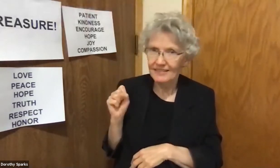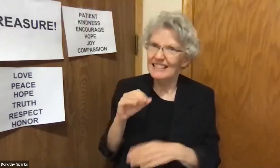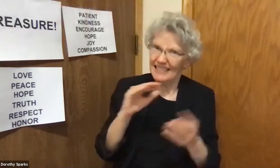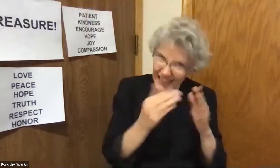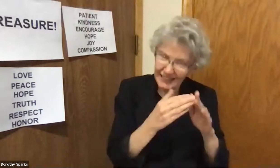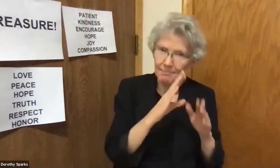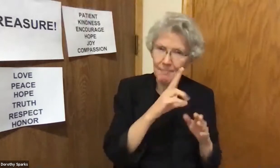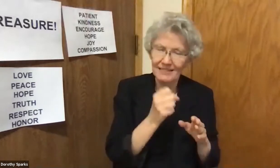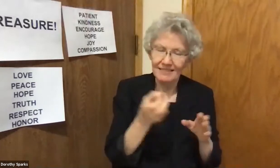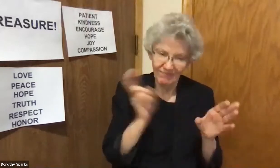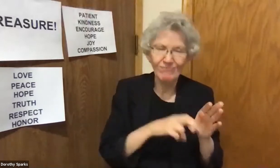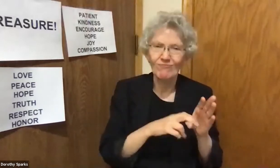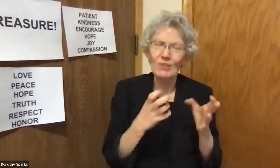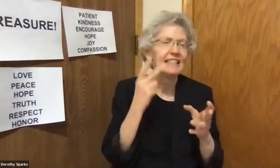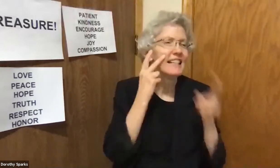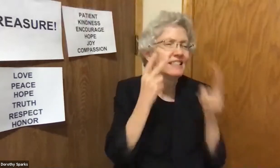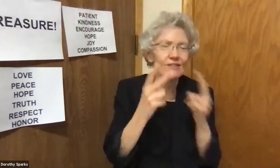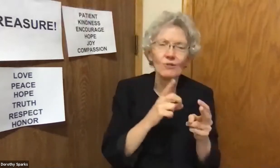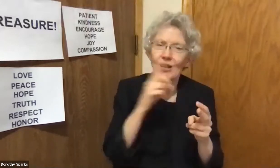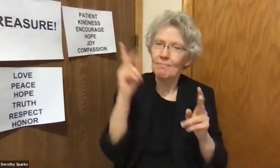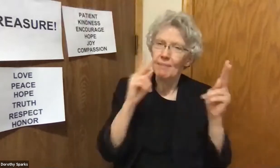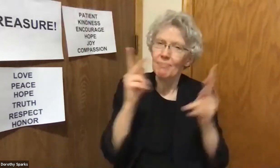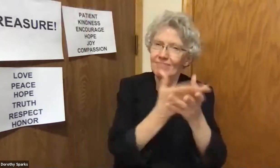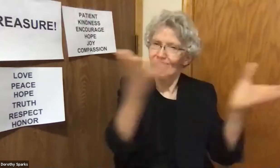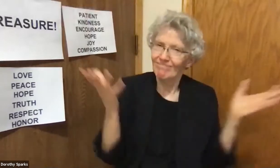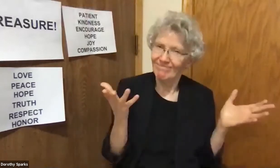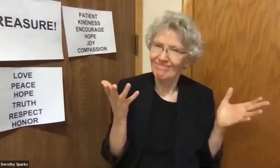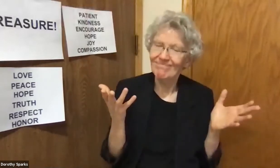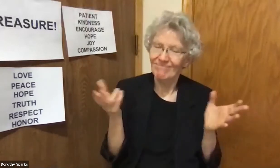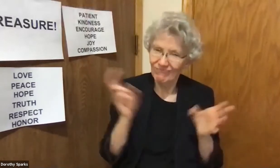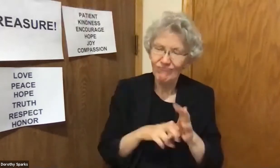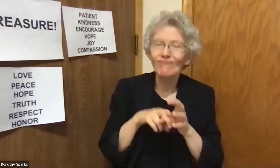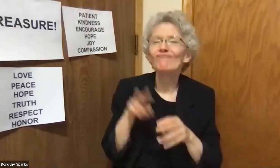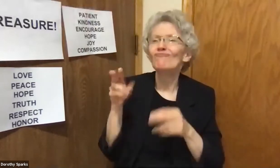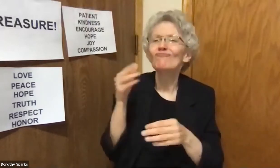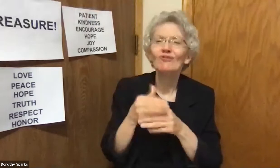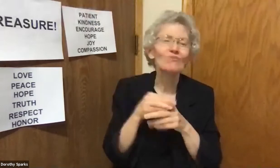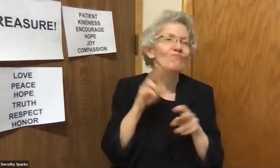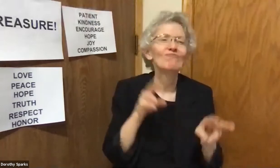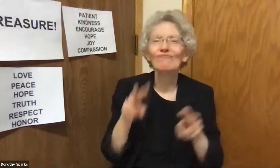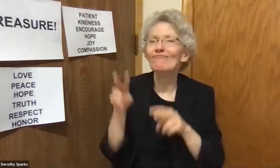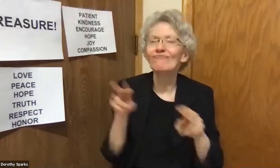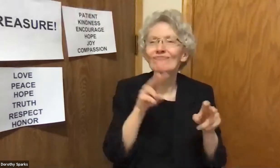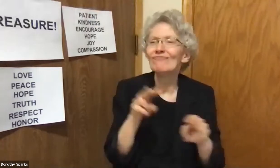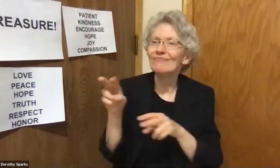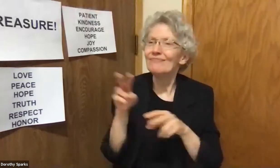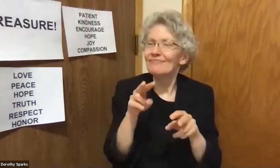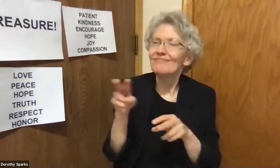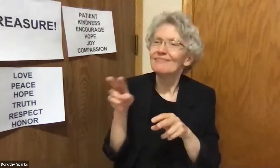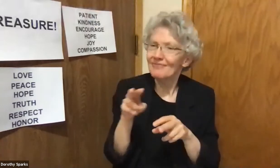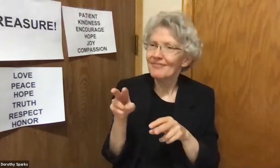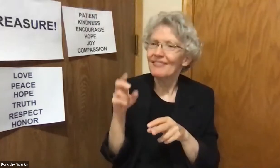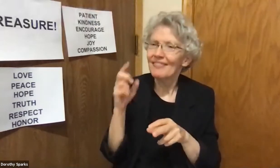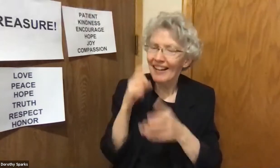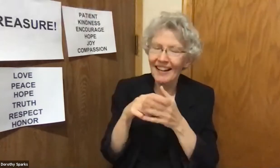the city bus, go into town on his own, and get to know the people and see things